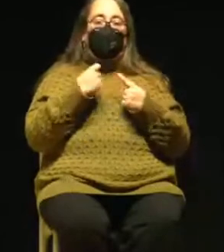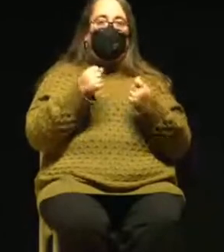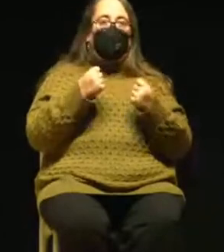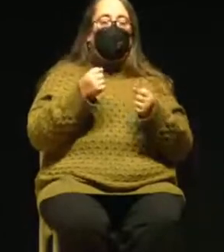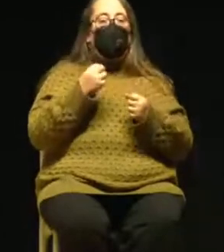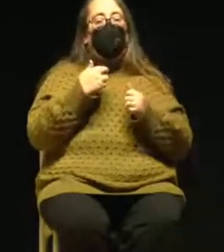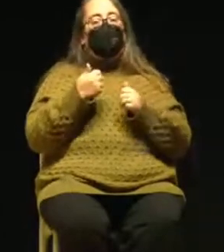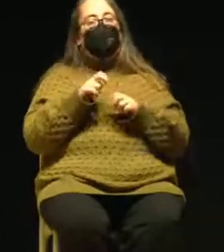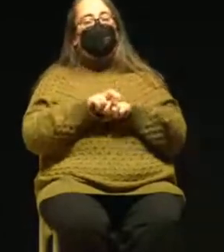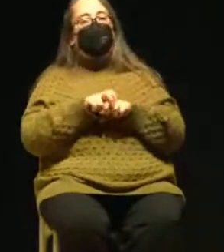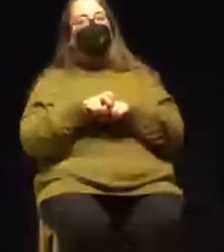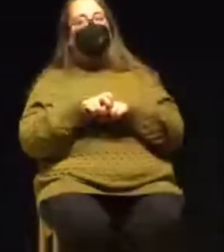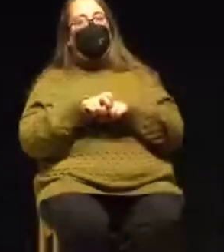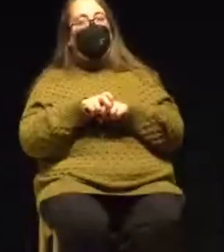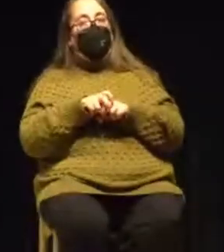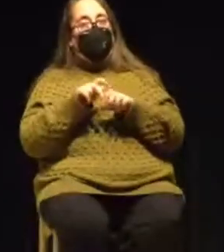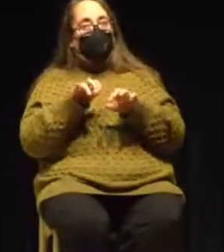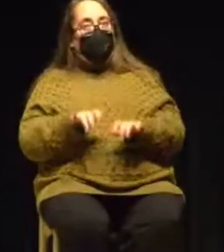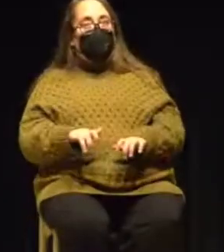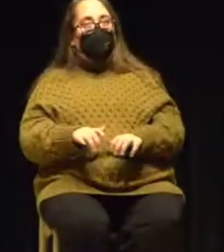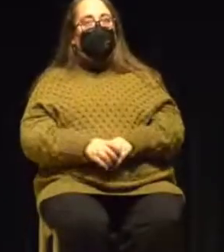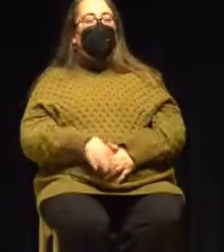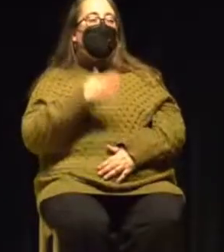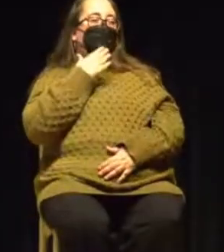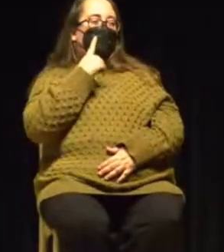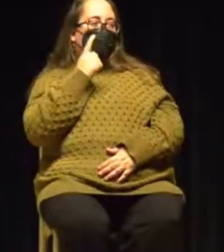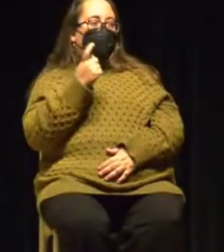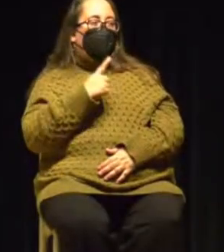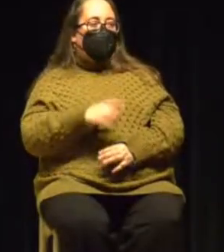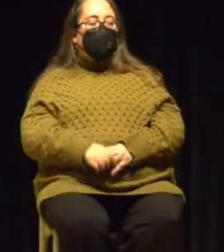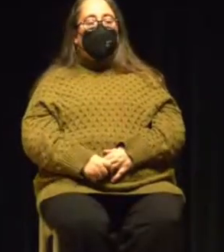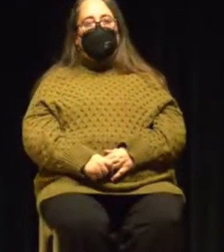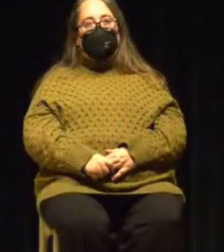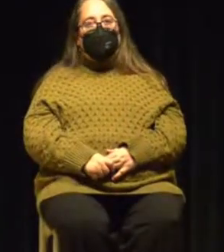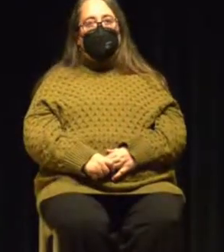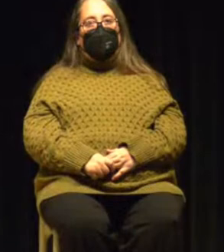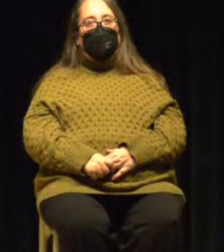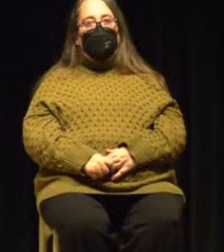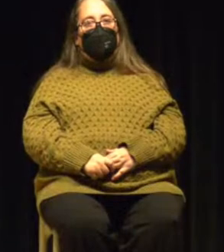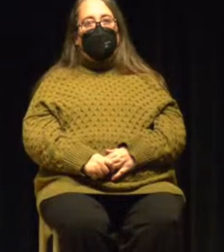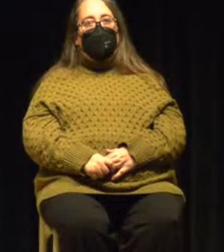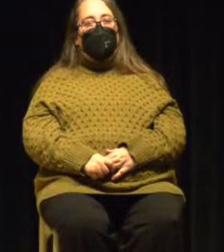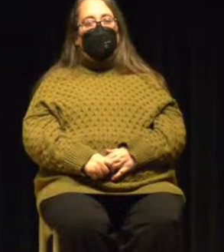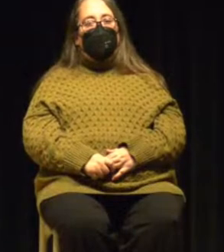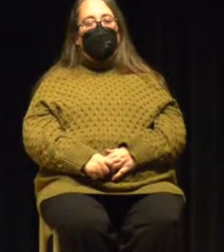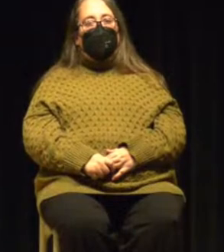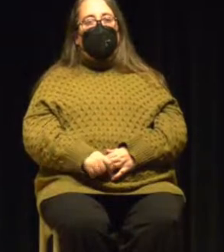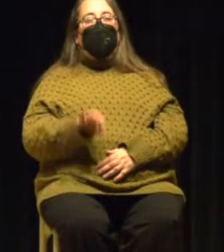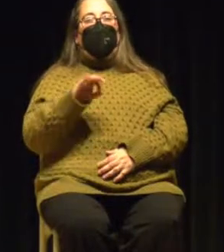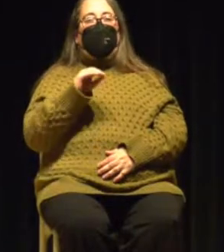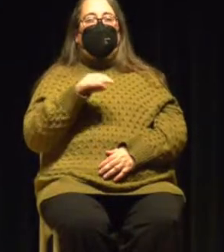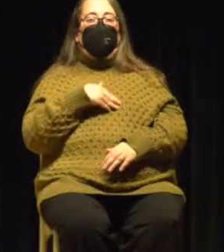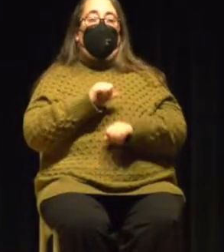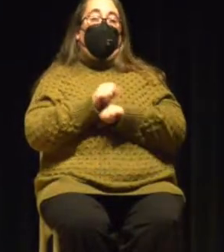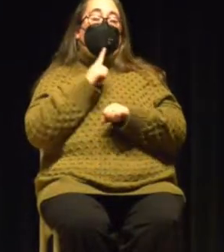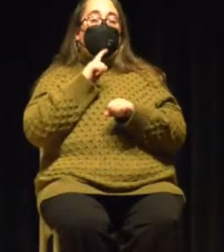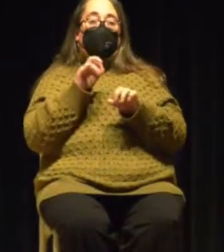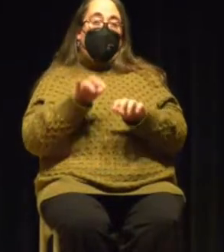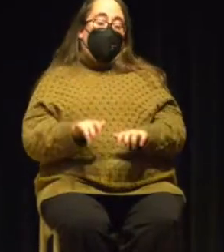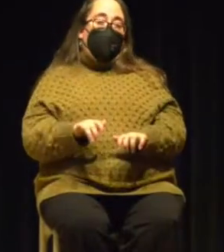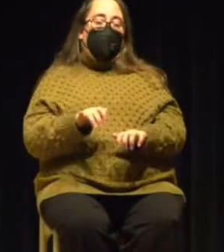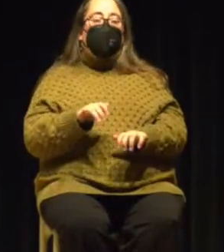sit down and do this? Yeah. Well, thank you for the question. And, you know, the truth is, like, 90% of my work is writing. You